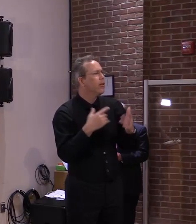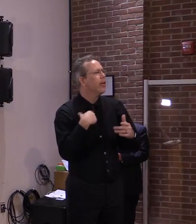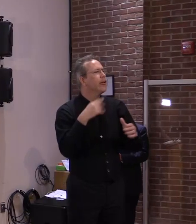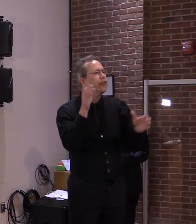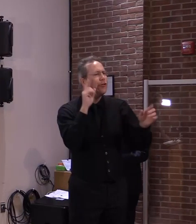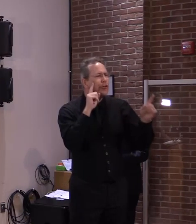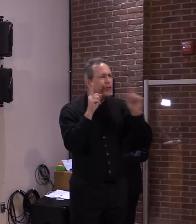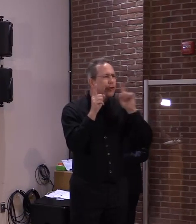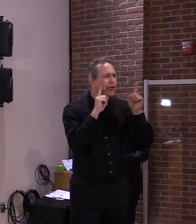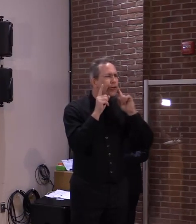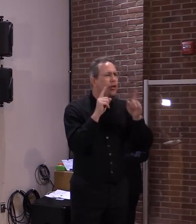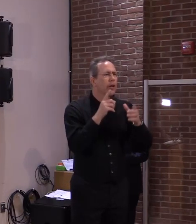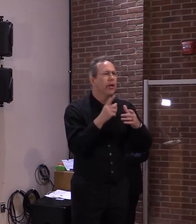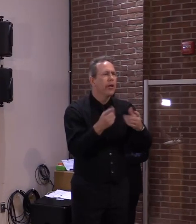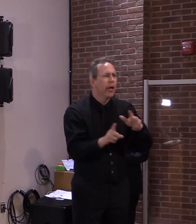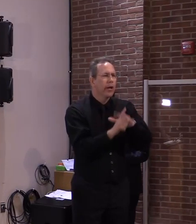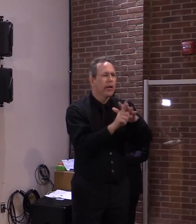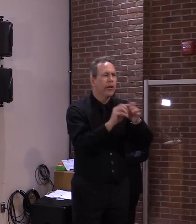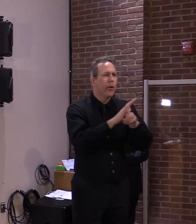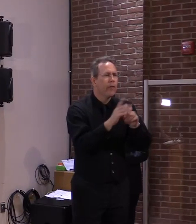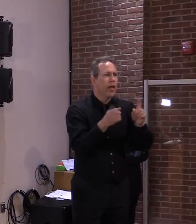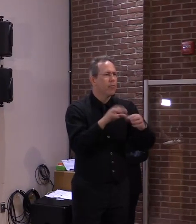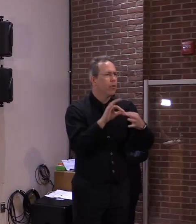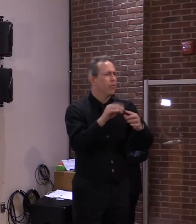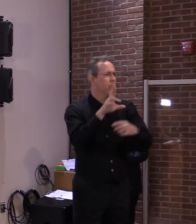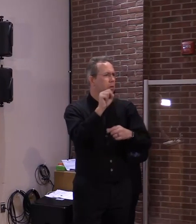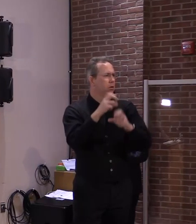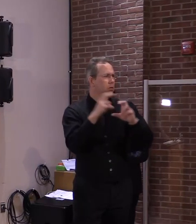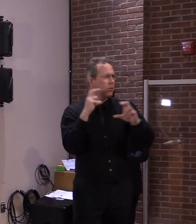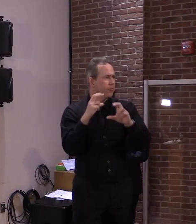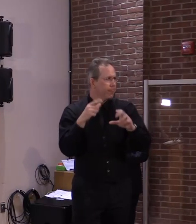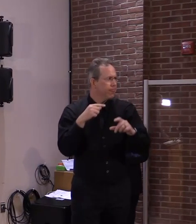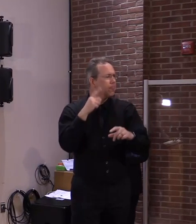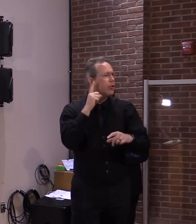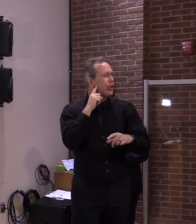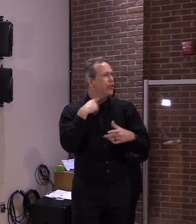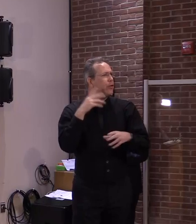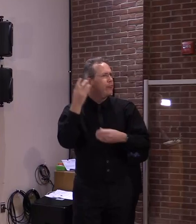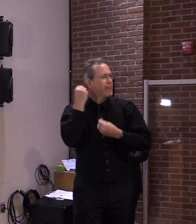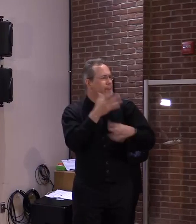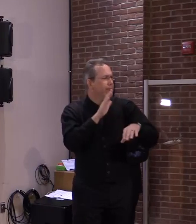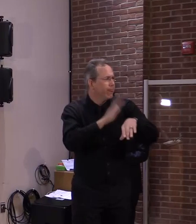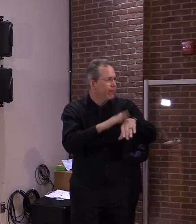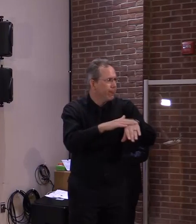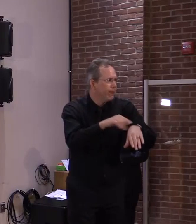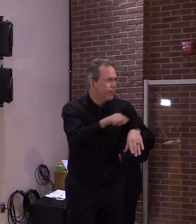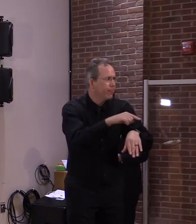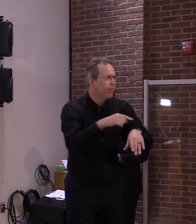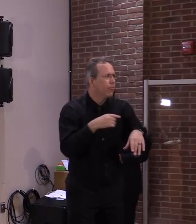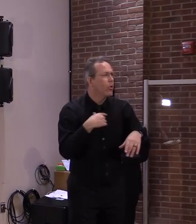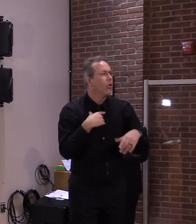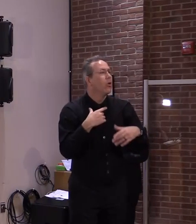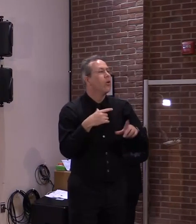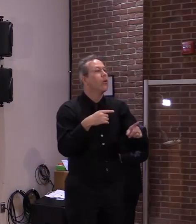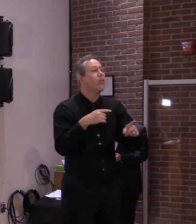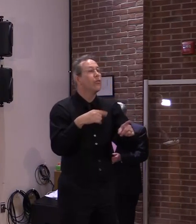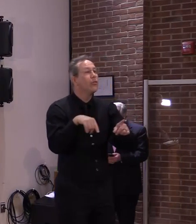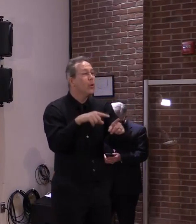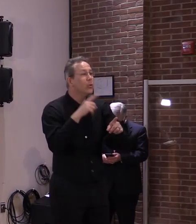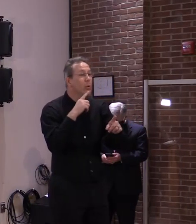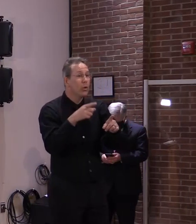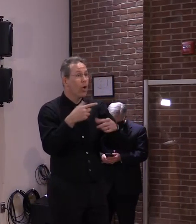They're aware of the guidance we've provided regarding the need for the cases to isolate, and for other drivers